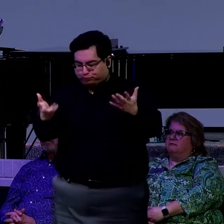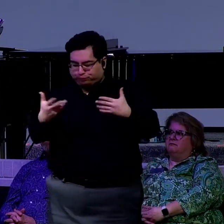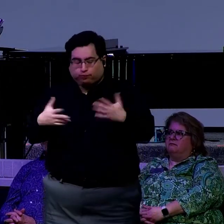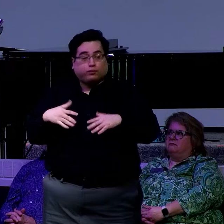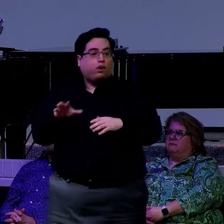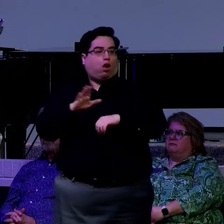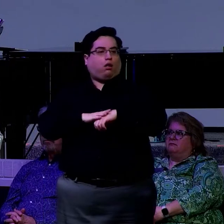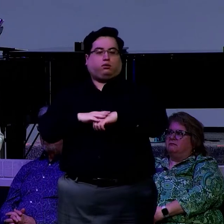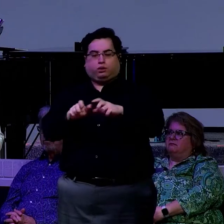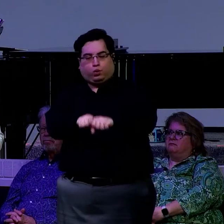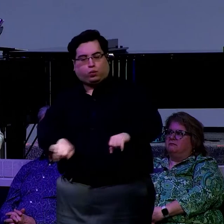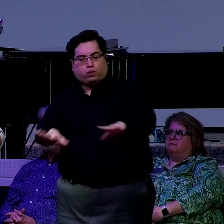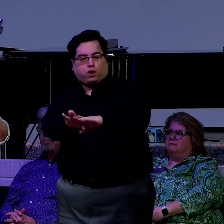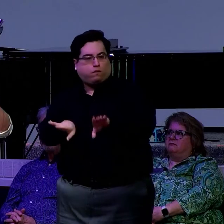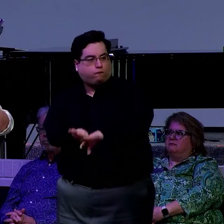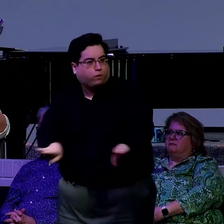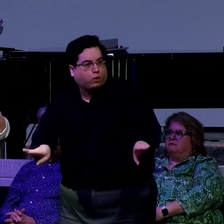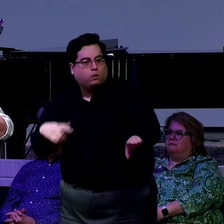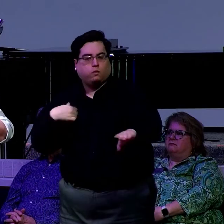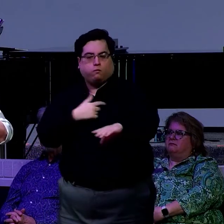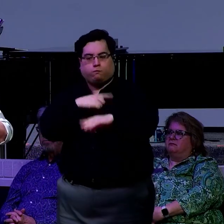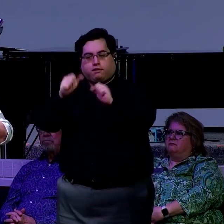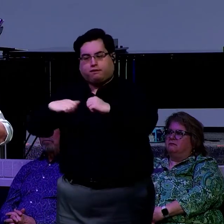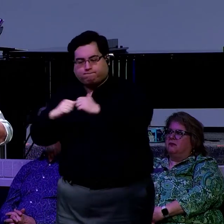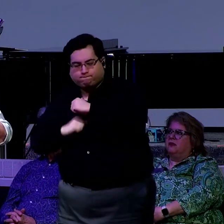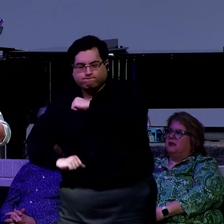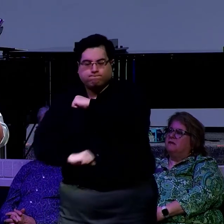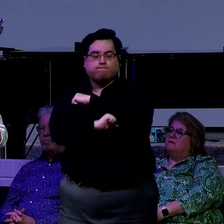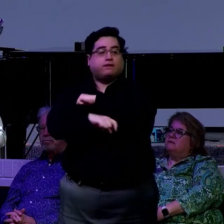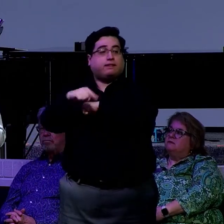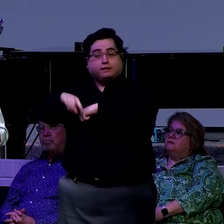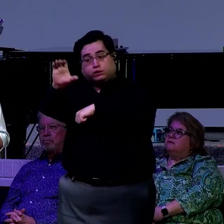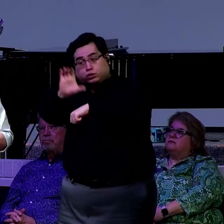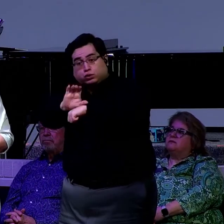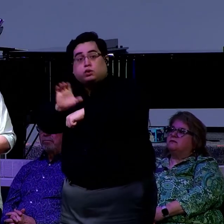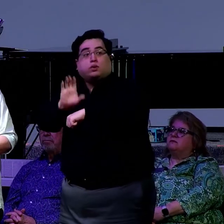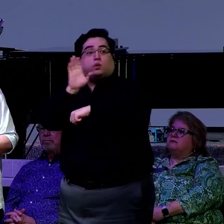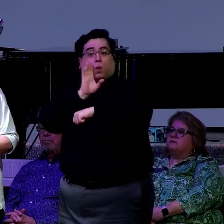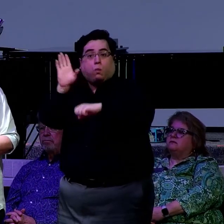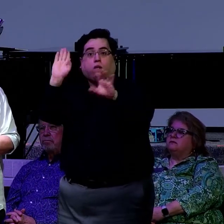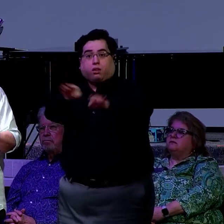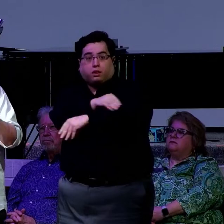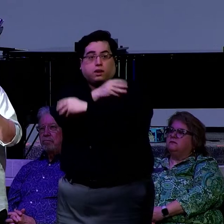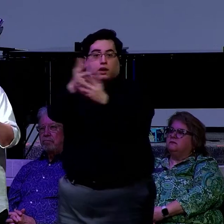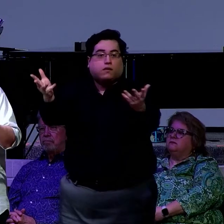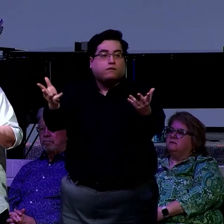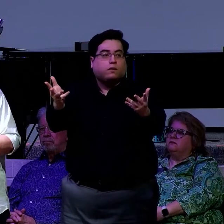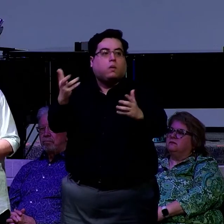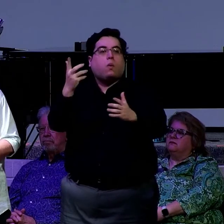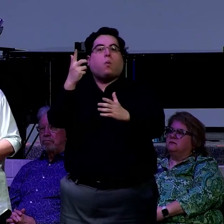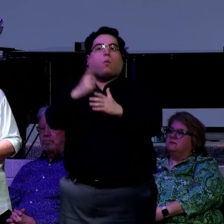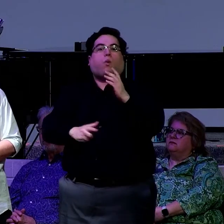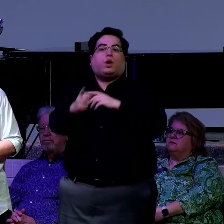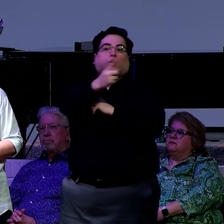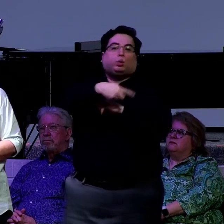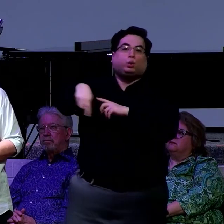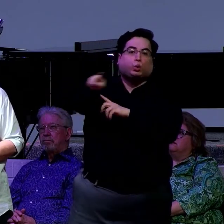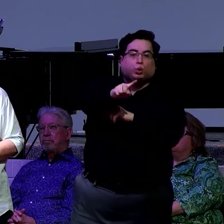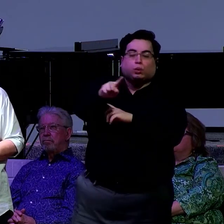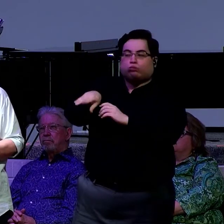on the ground floor. This church will give you what you put into it.